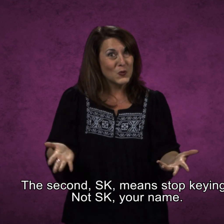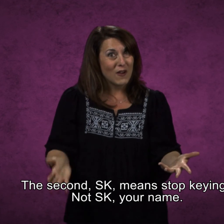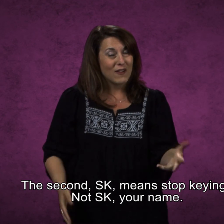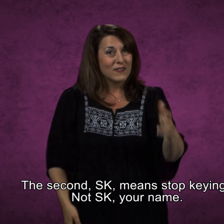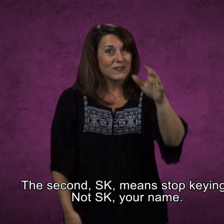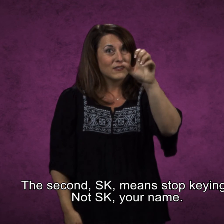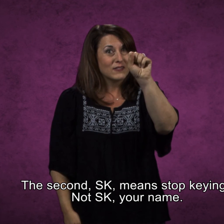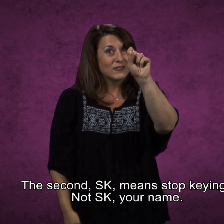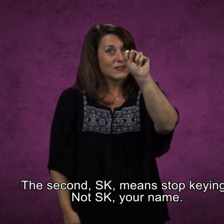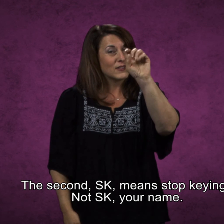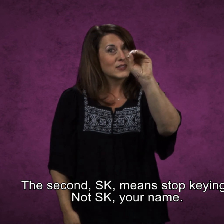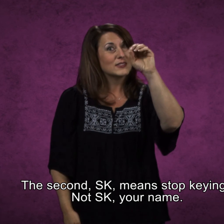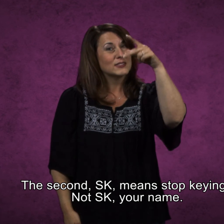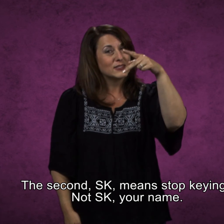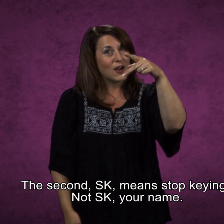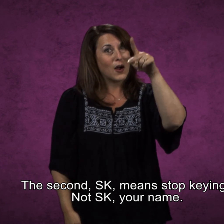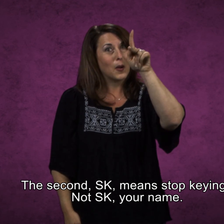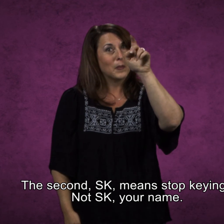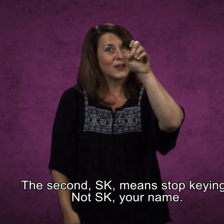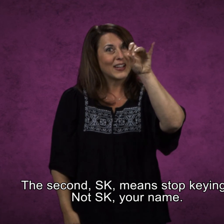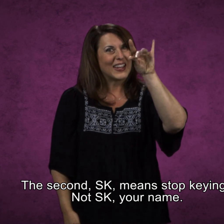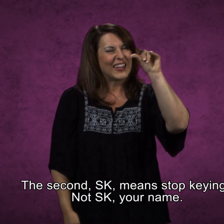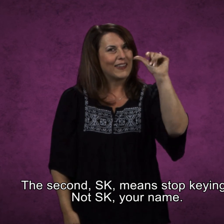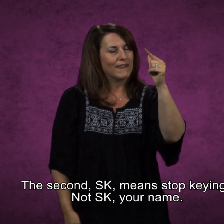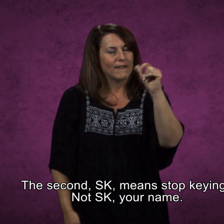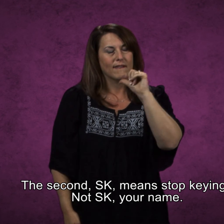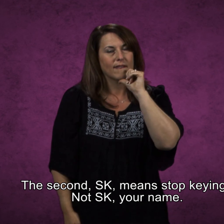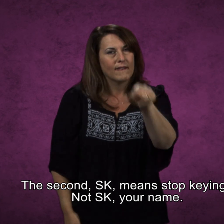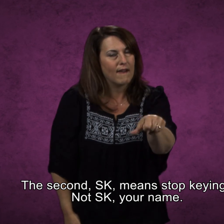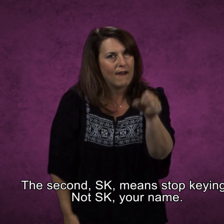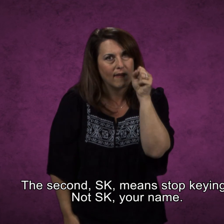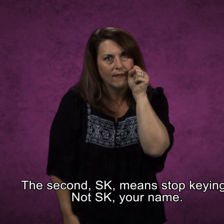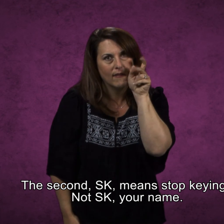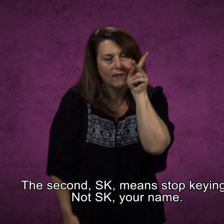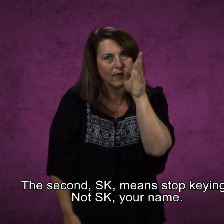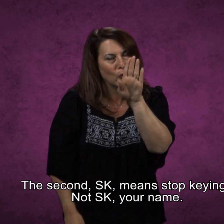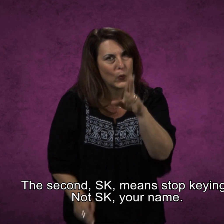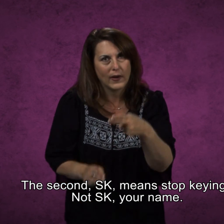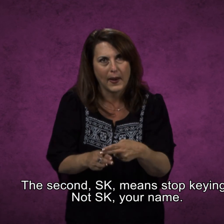SK, means stop keying, not SK your name.